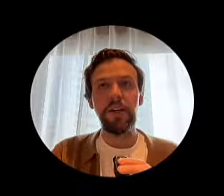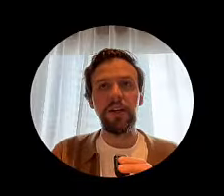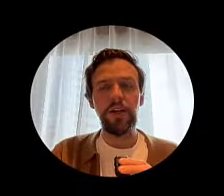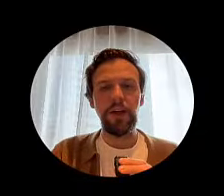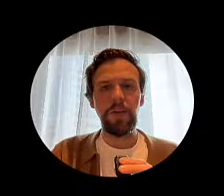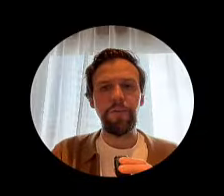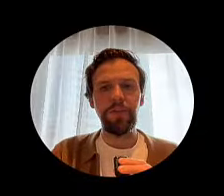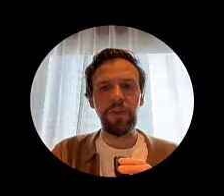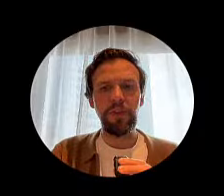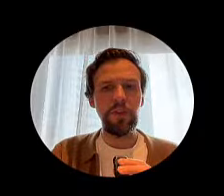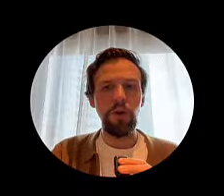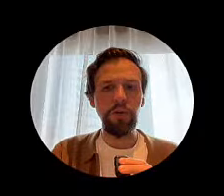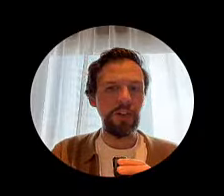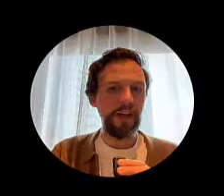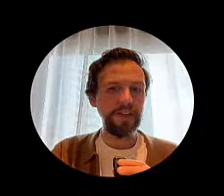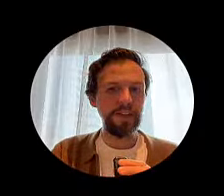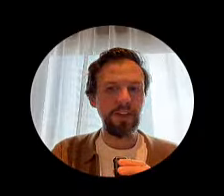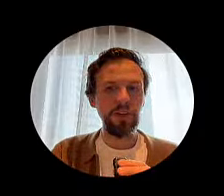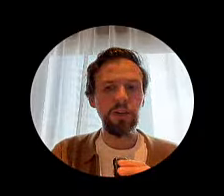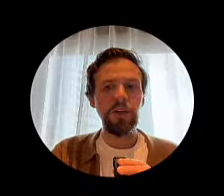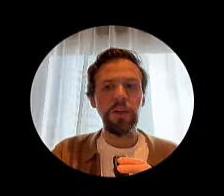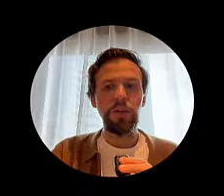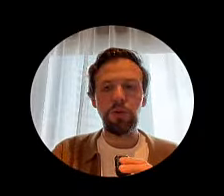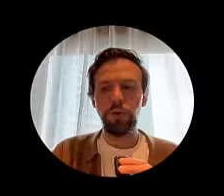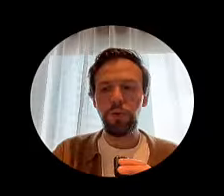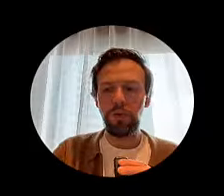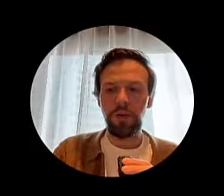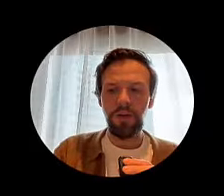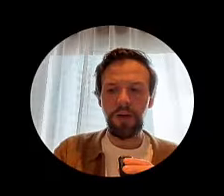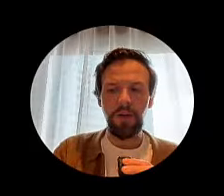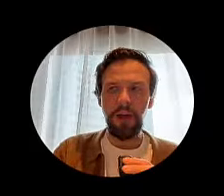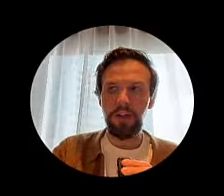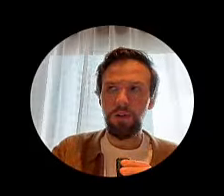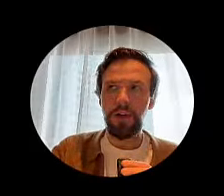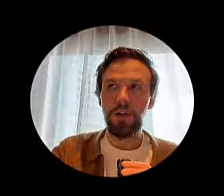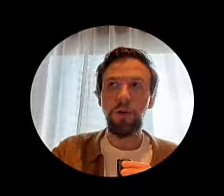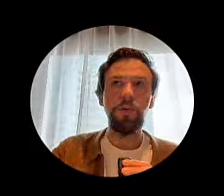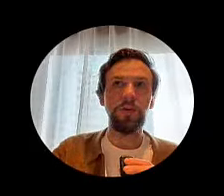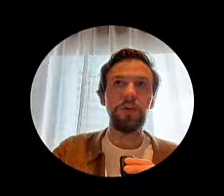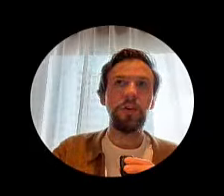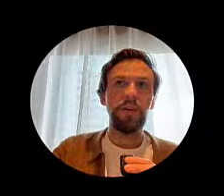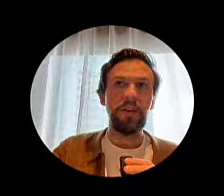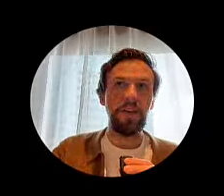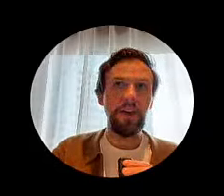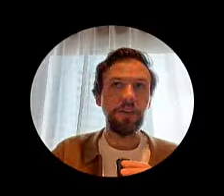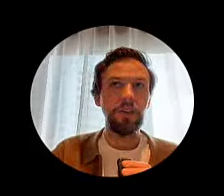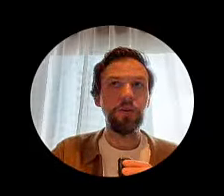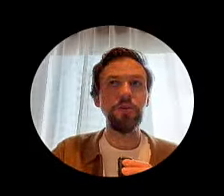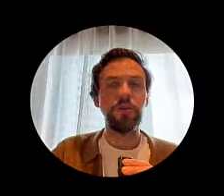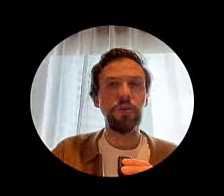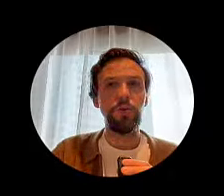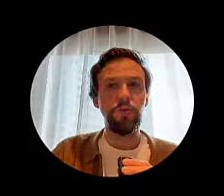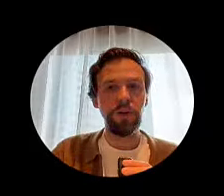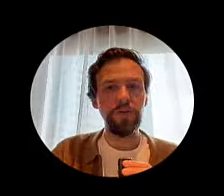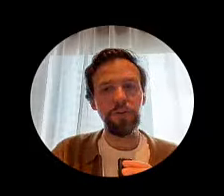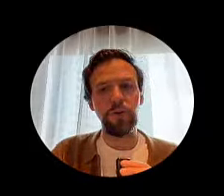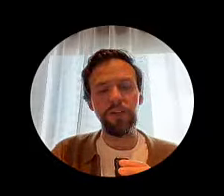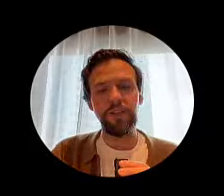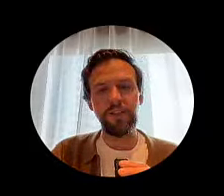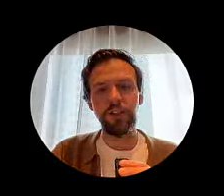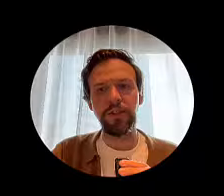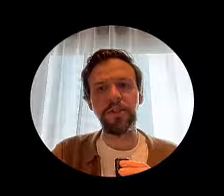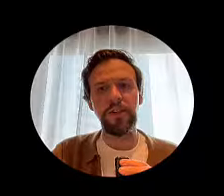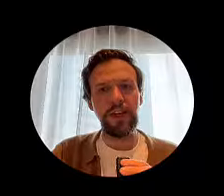And over the last year, I donated over 10,000 euros to 4